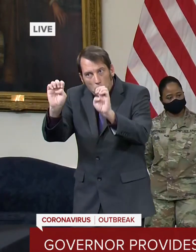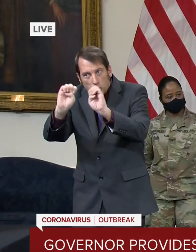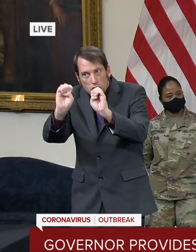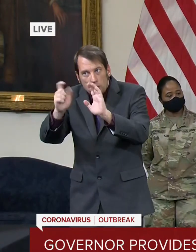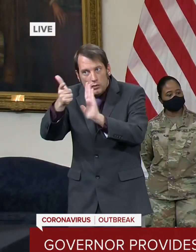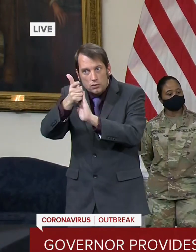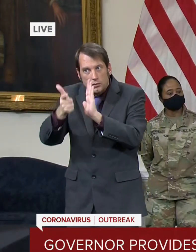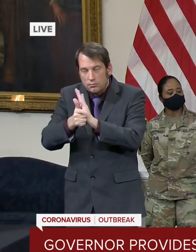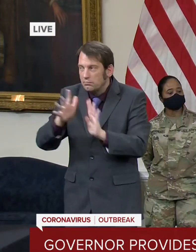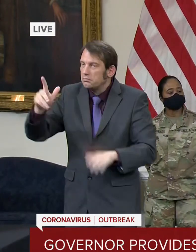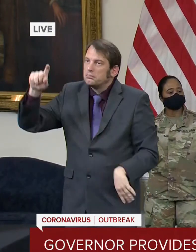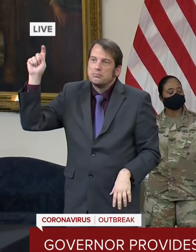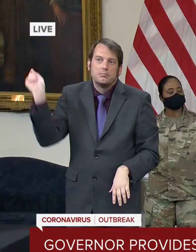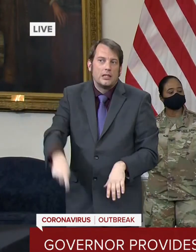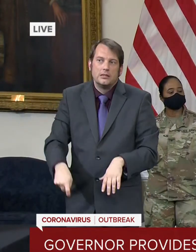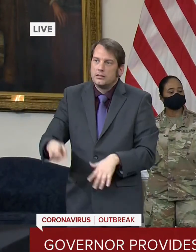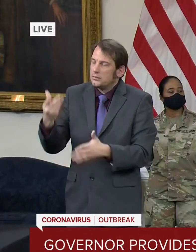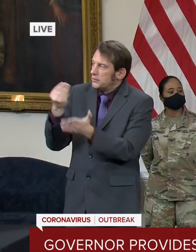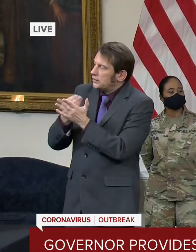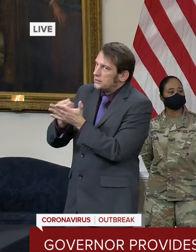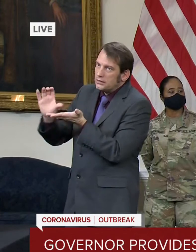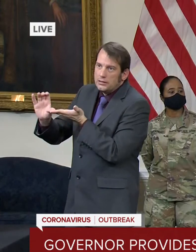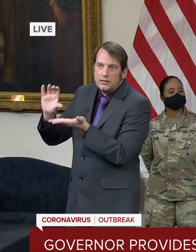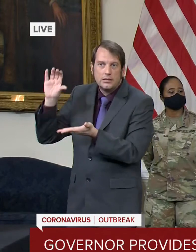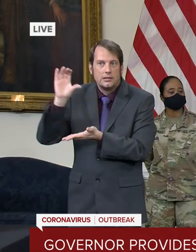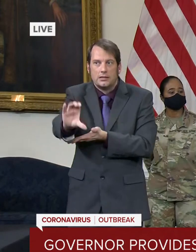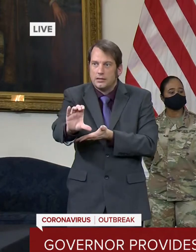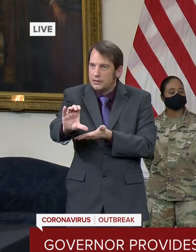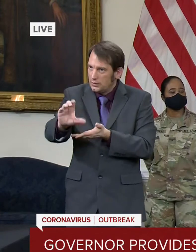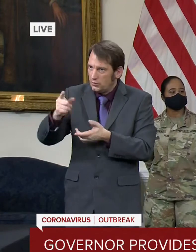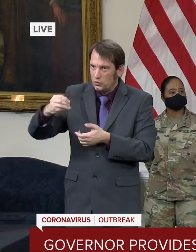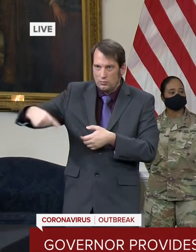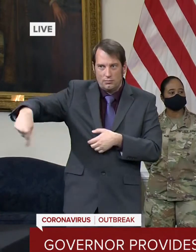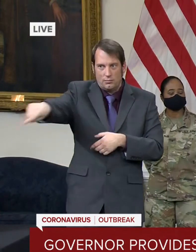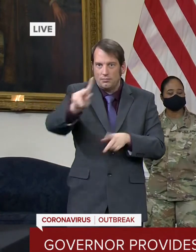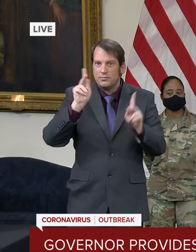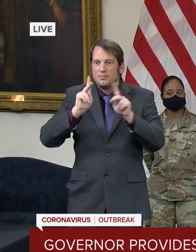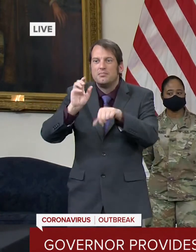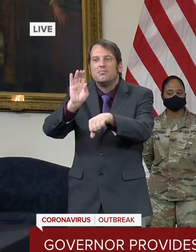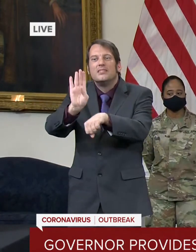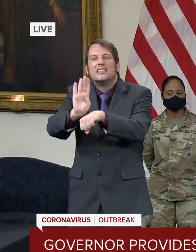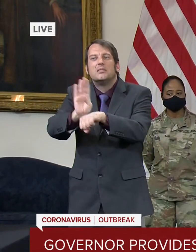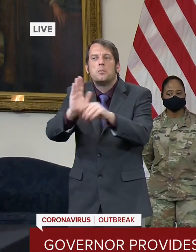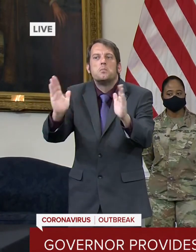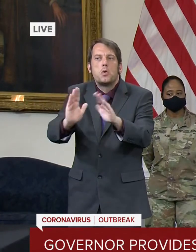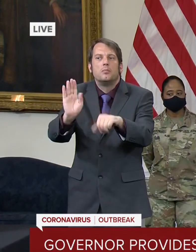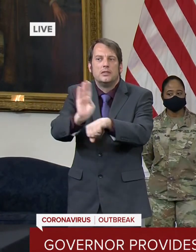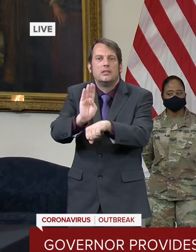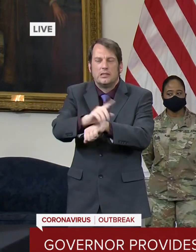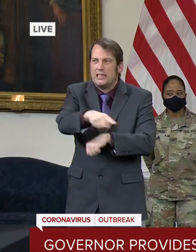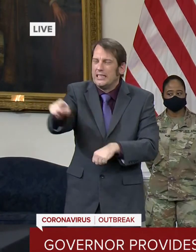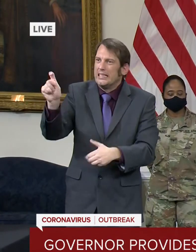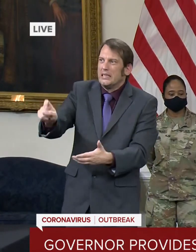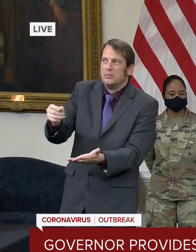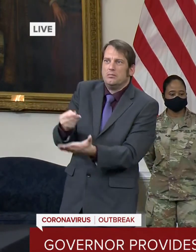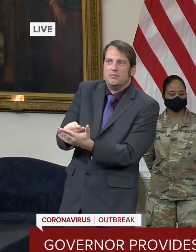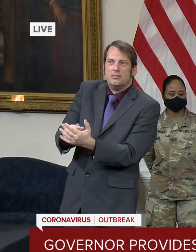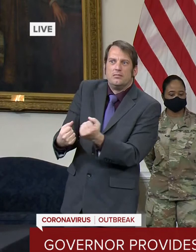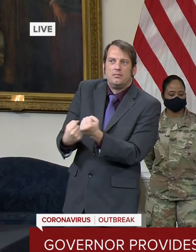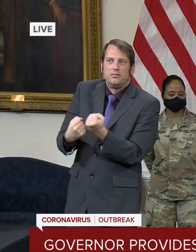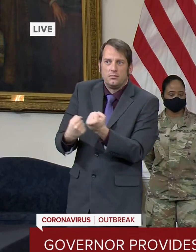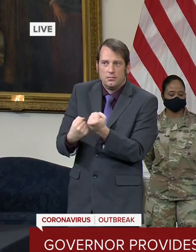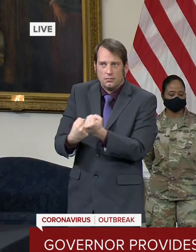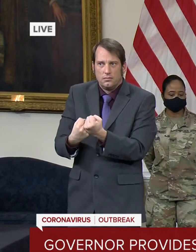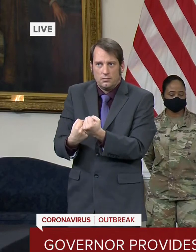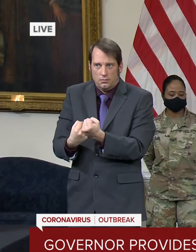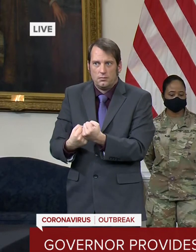desperately needed to put money in the pockets of individuals and small businesses that are in need. And we've been working in good faith